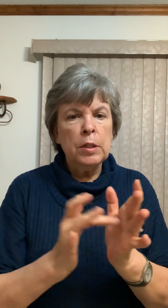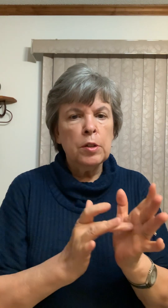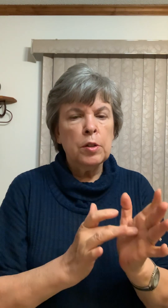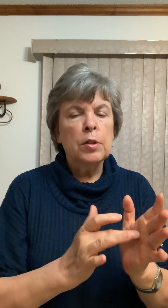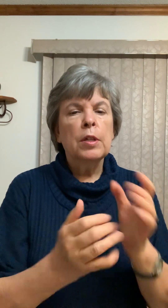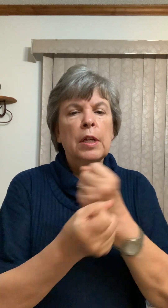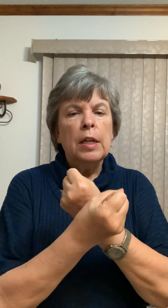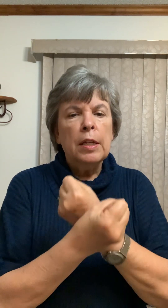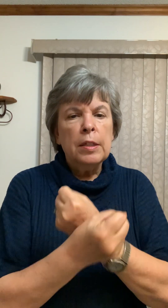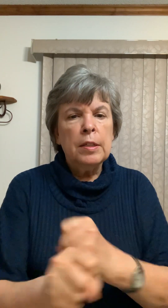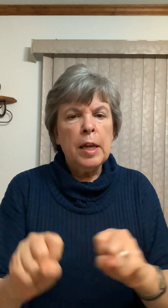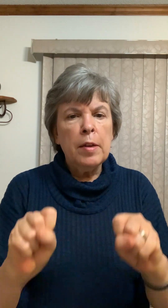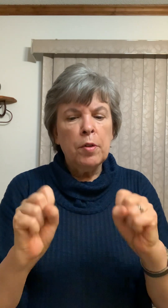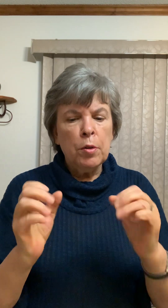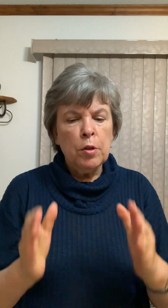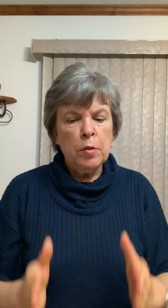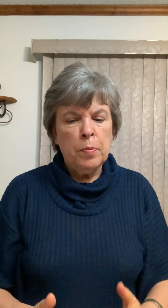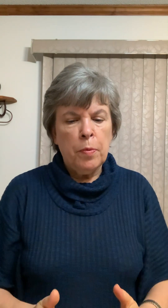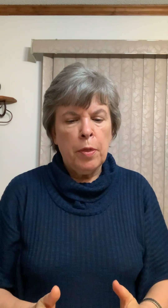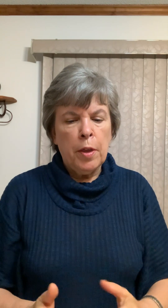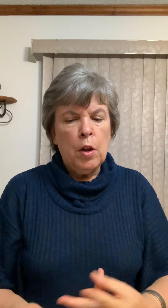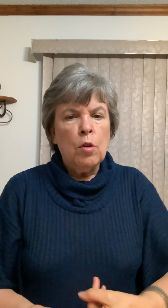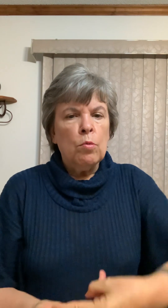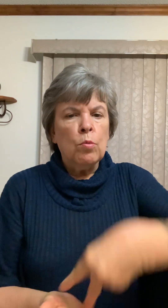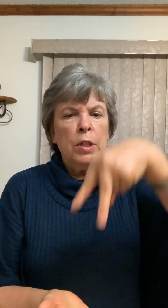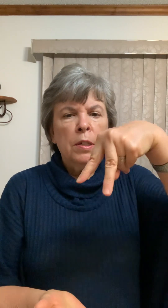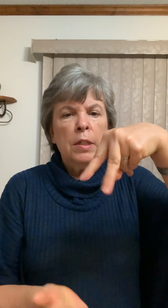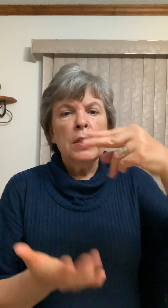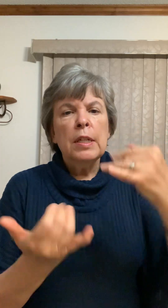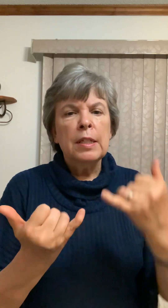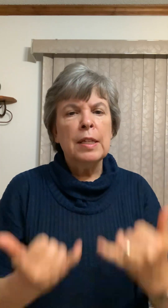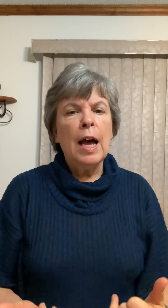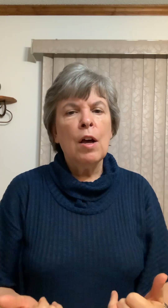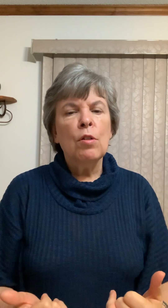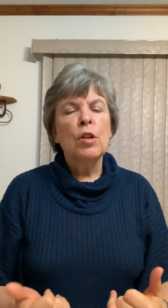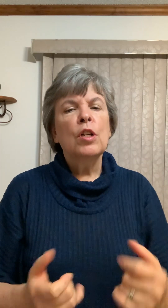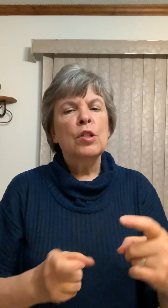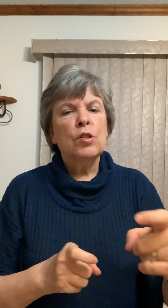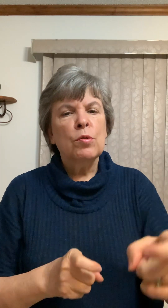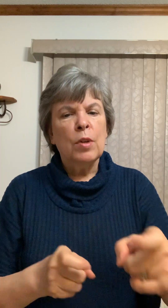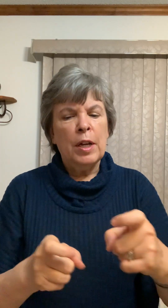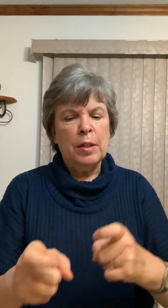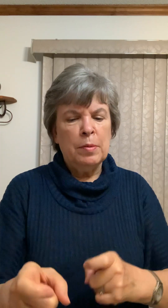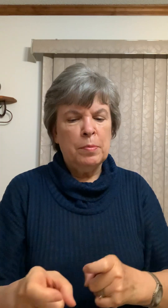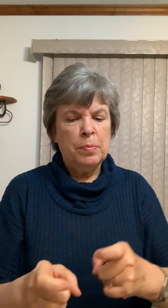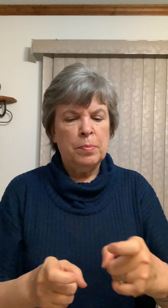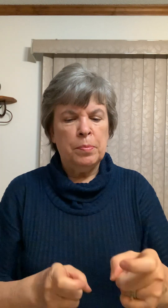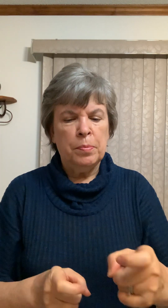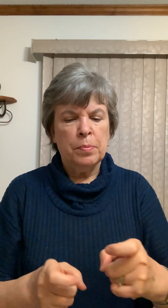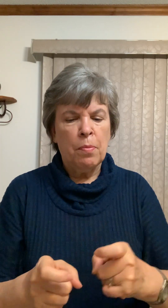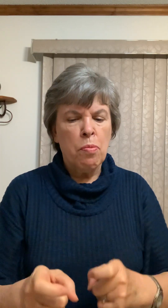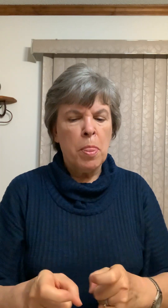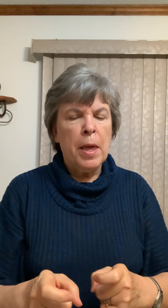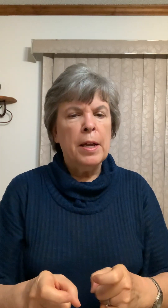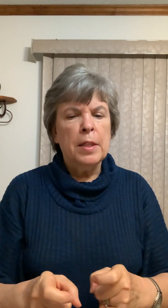Jesus, Savior, risen now to reign. And then